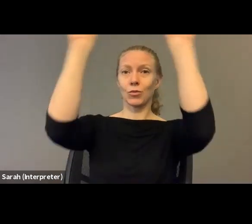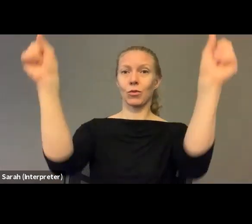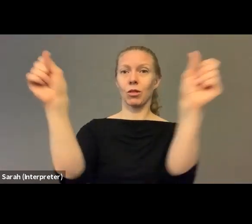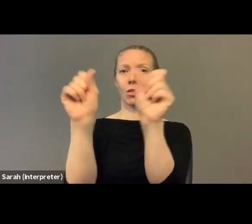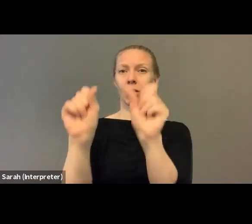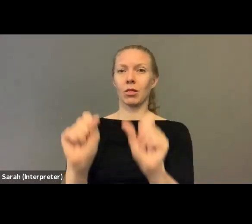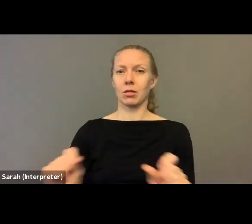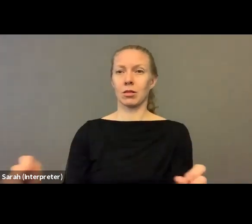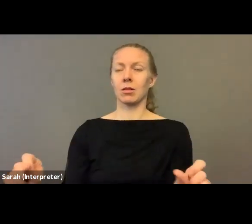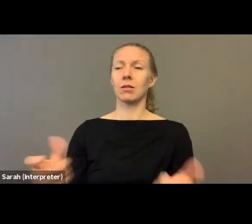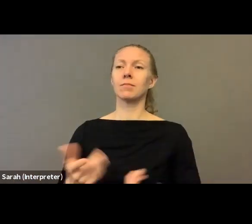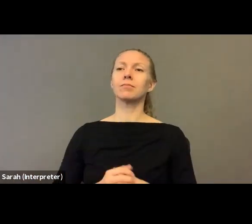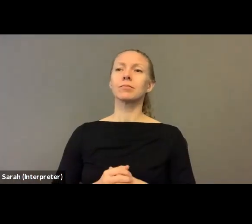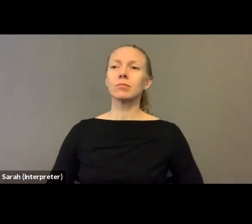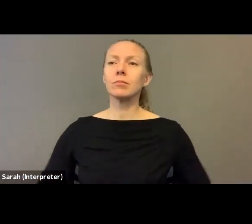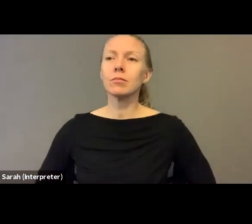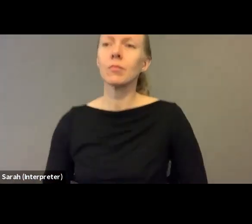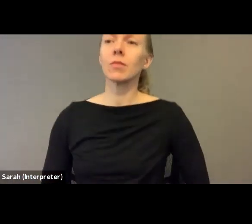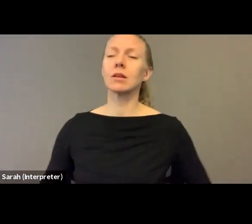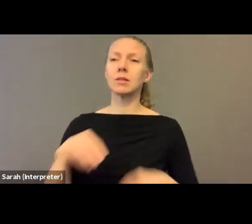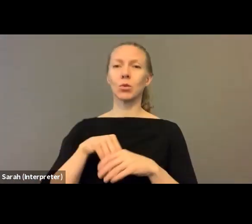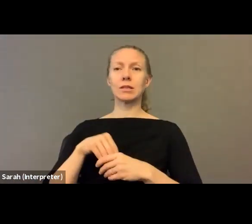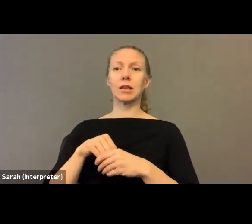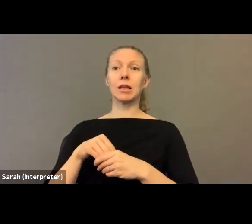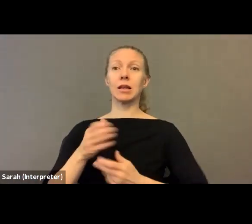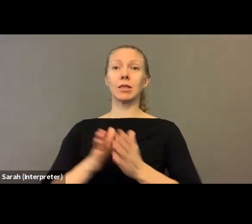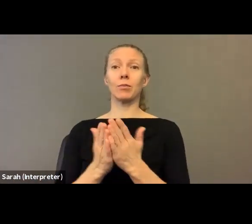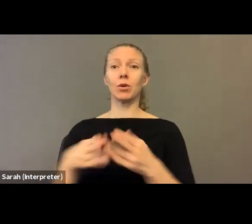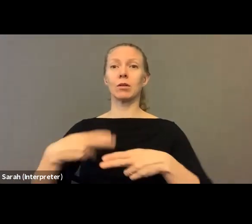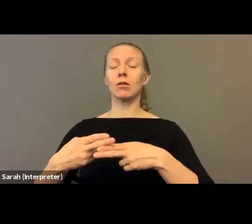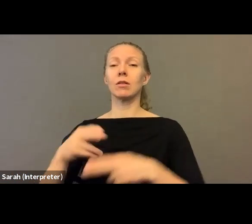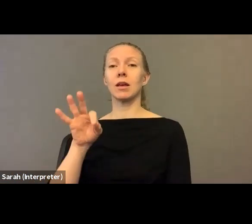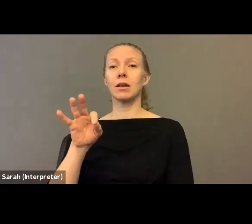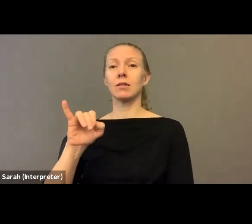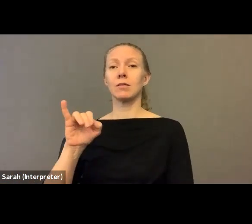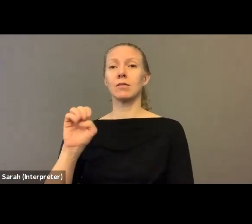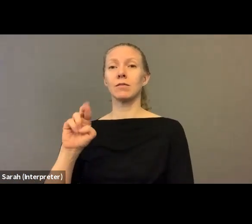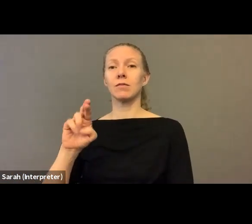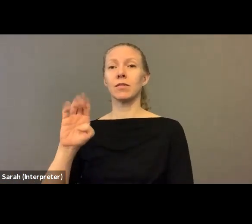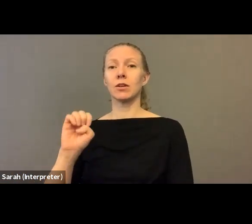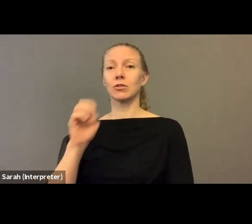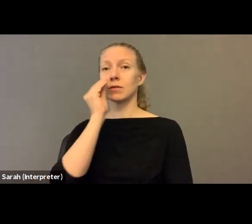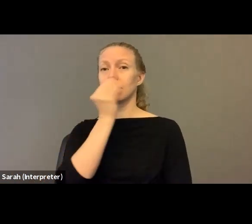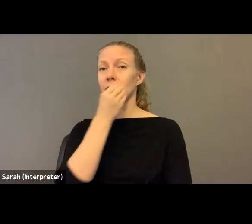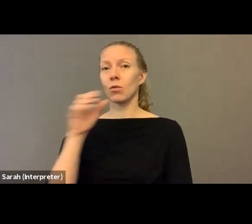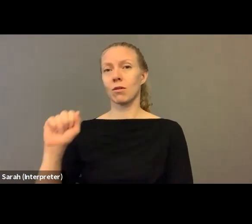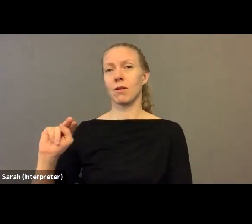the Furious Flower Anthology. It came out last year. This is called Persimmons. Our state,